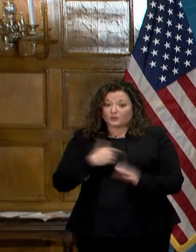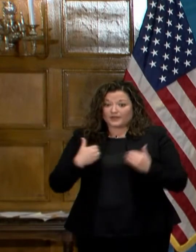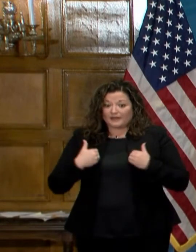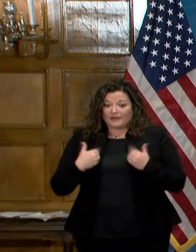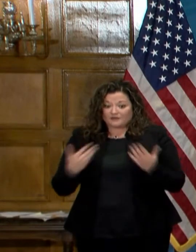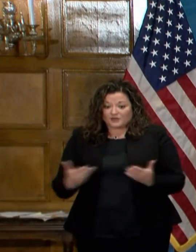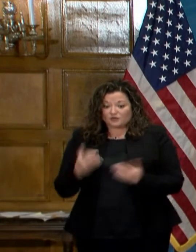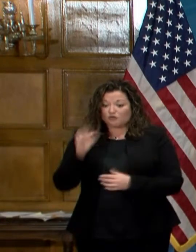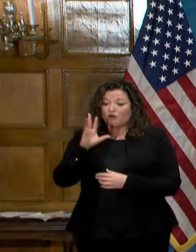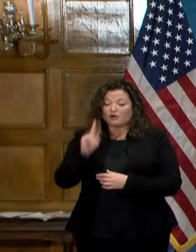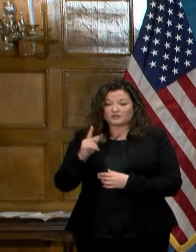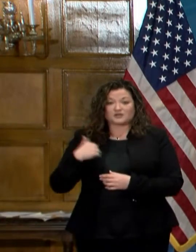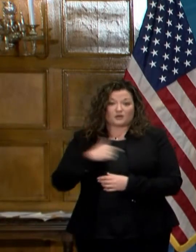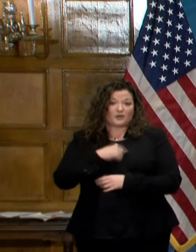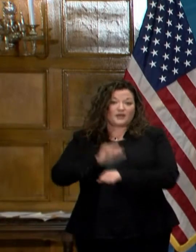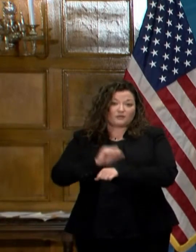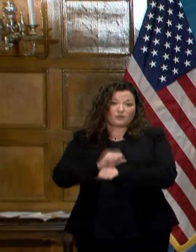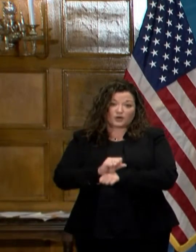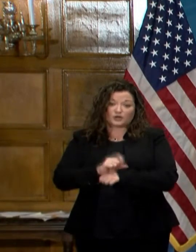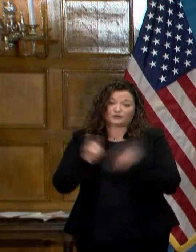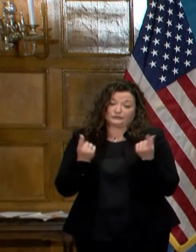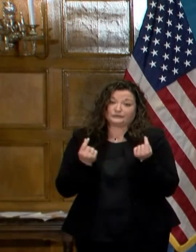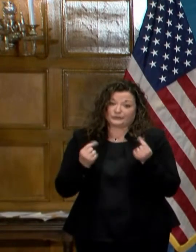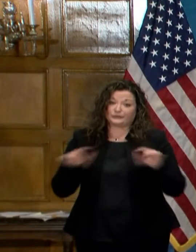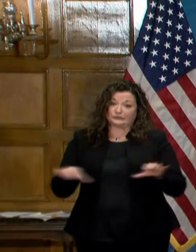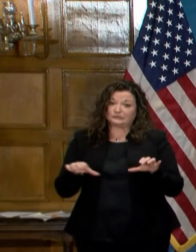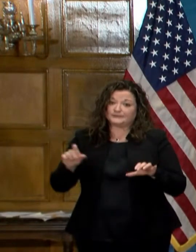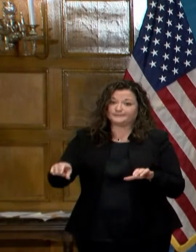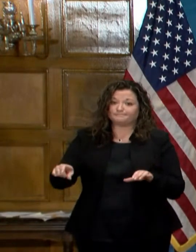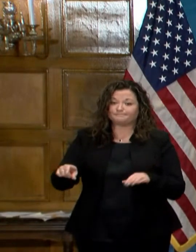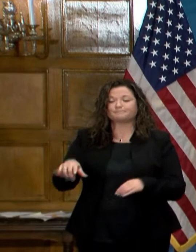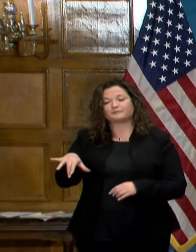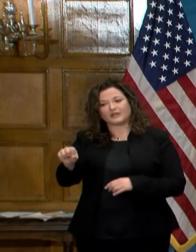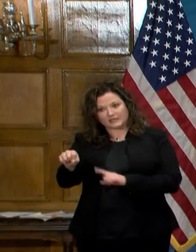in this state. But in terms of